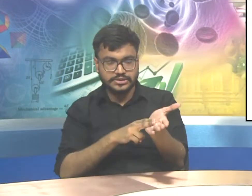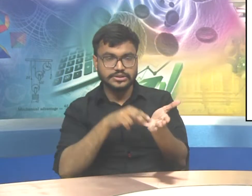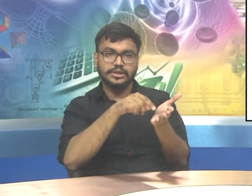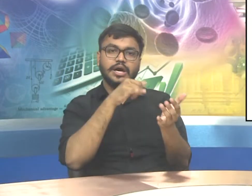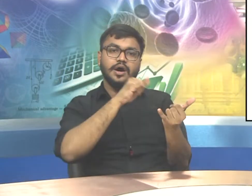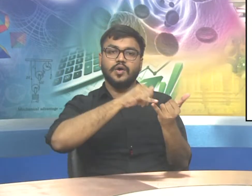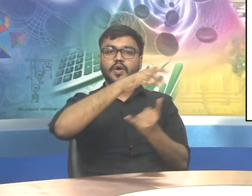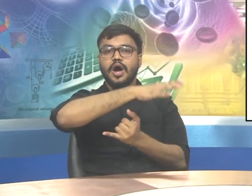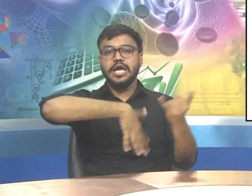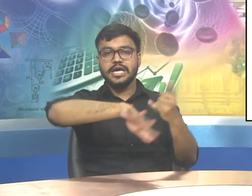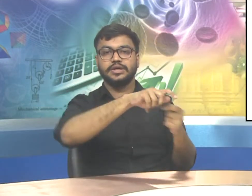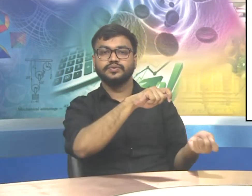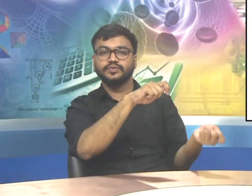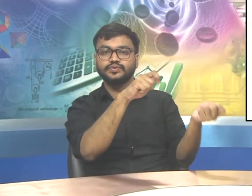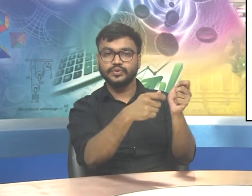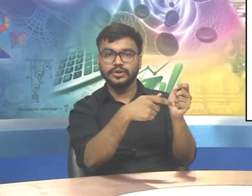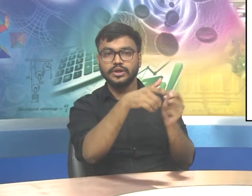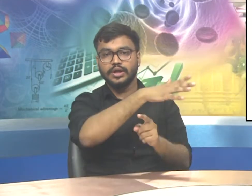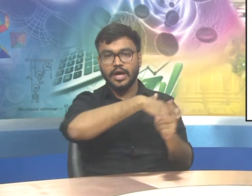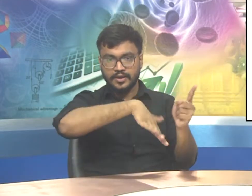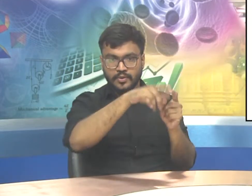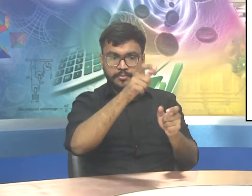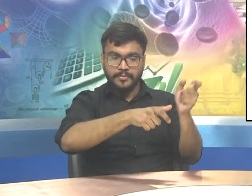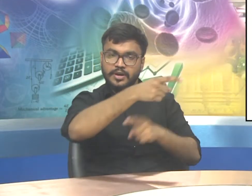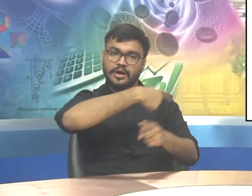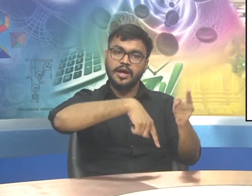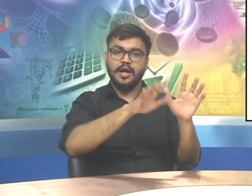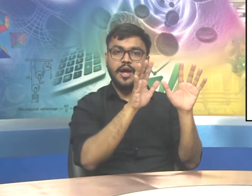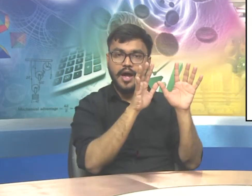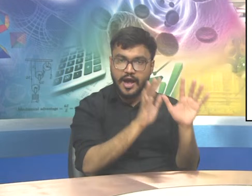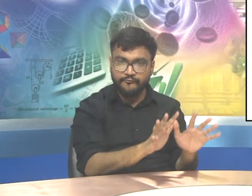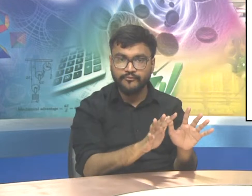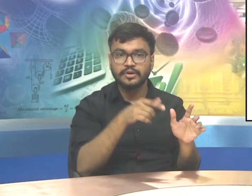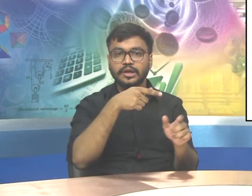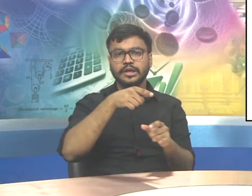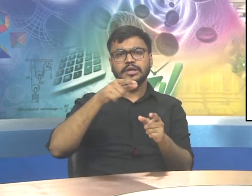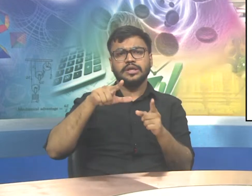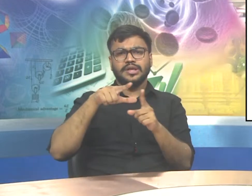where people practiced traditional agriculture.